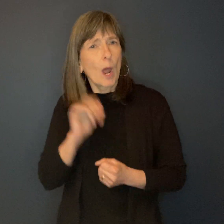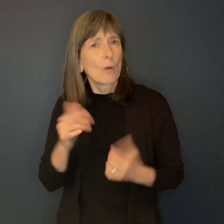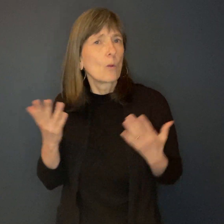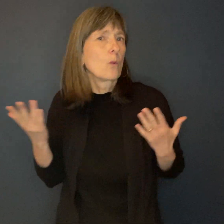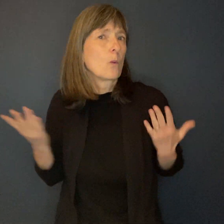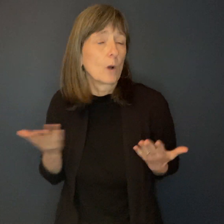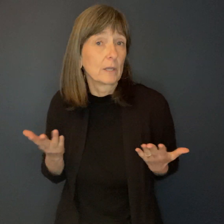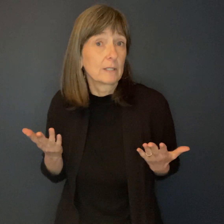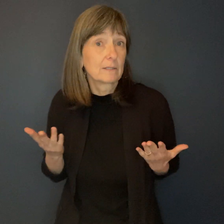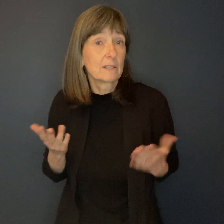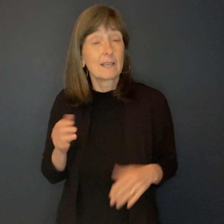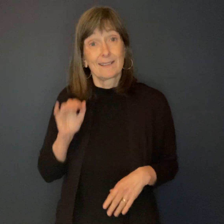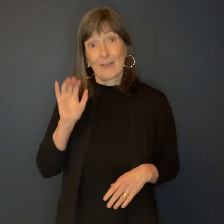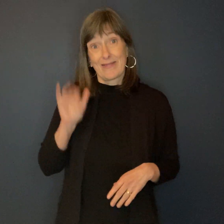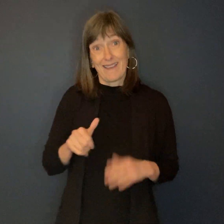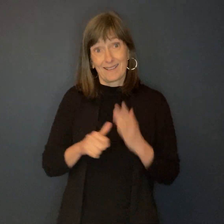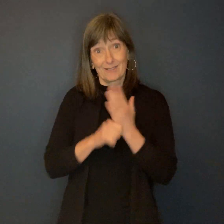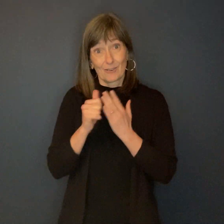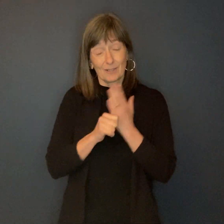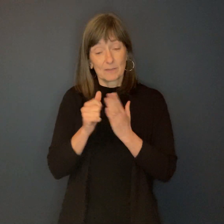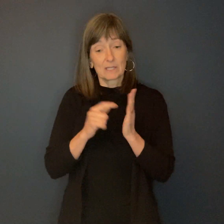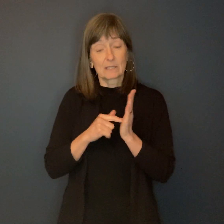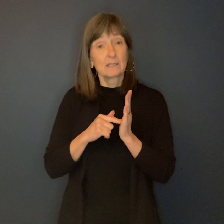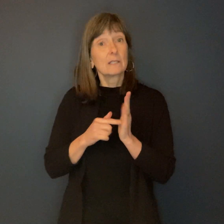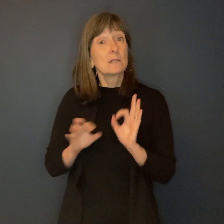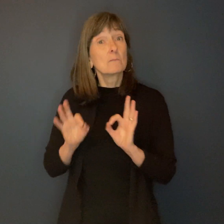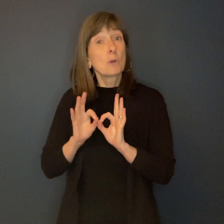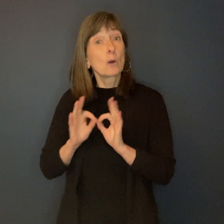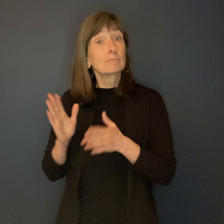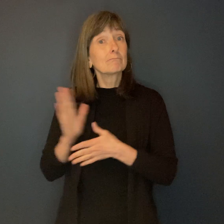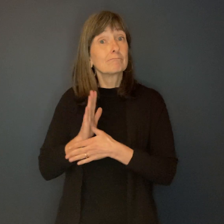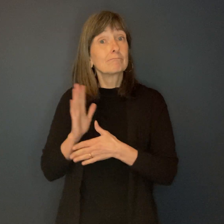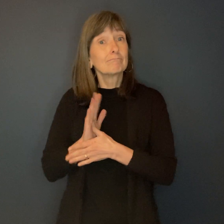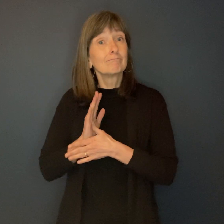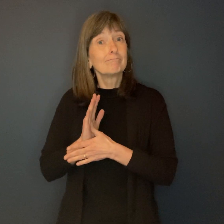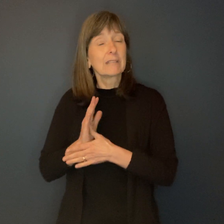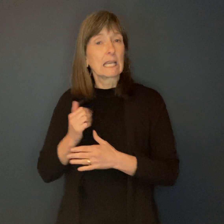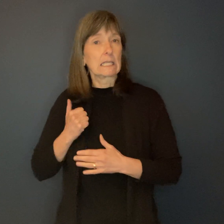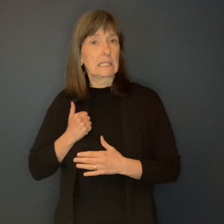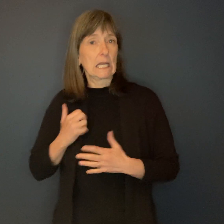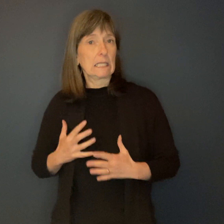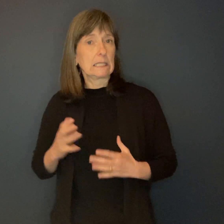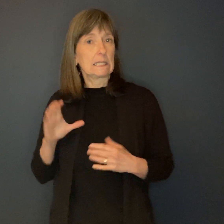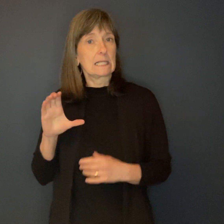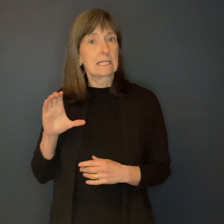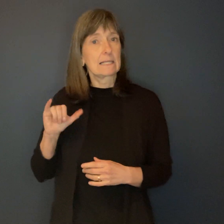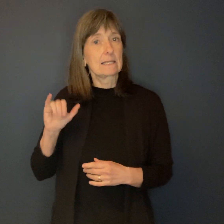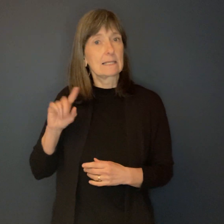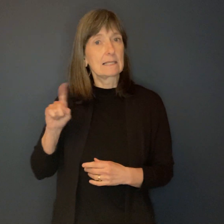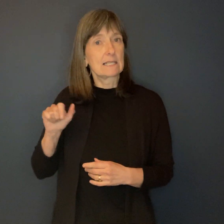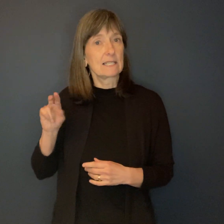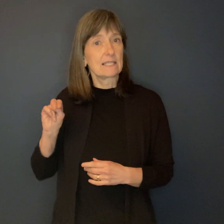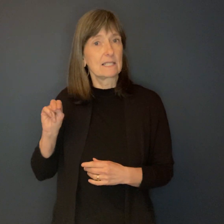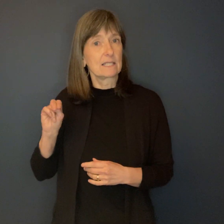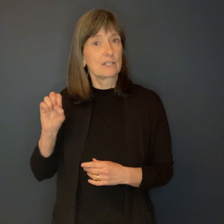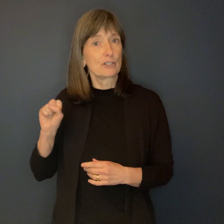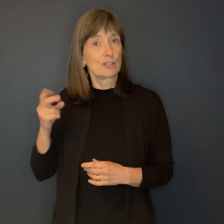the citizenship was the most important thing, and that people needed employment, and people needed income, and people needed disability